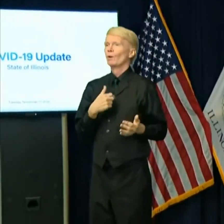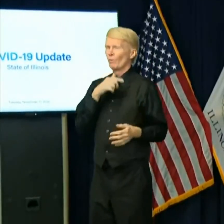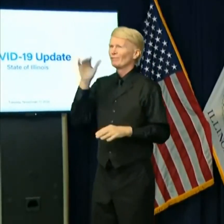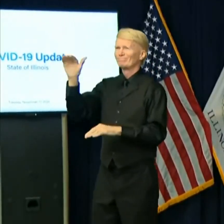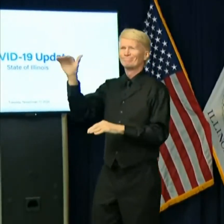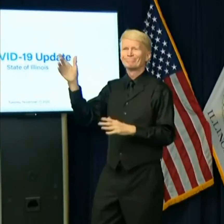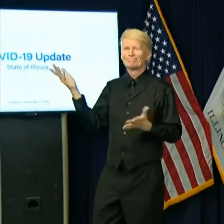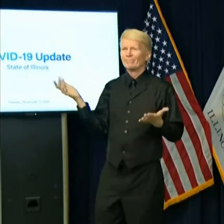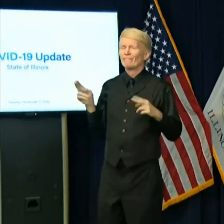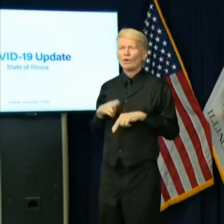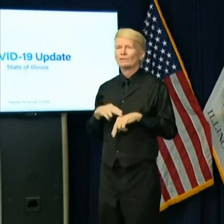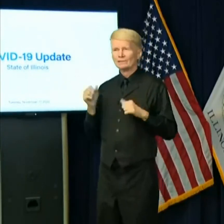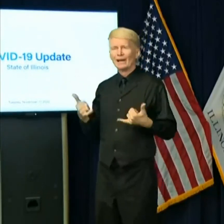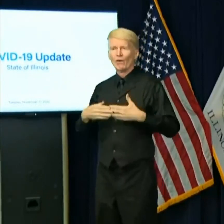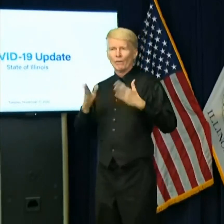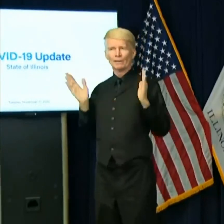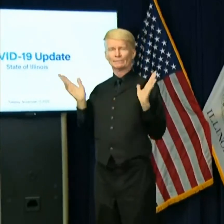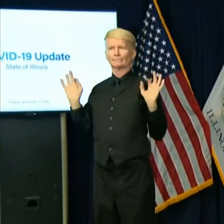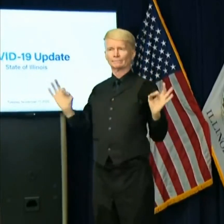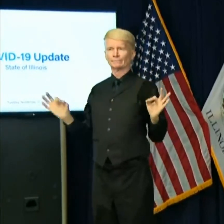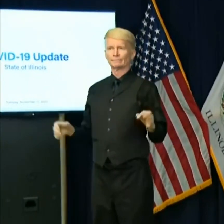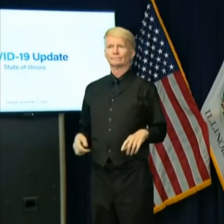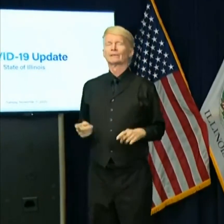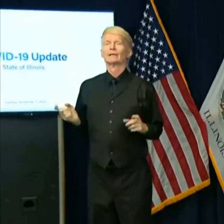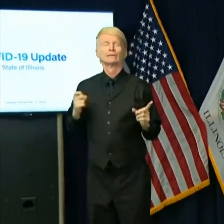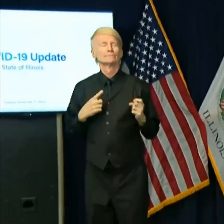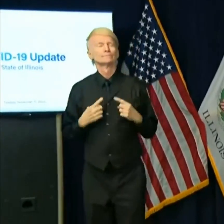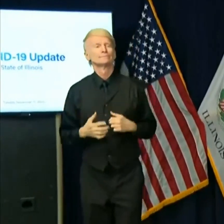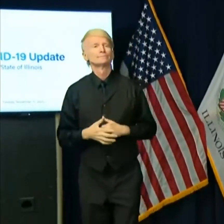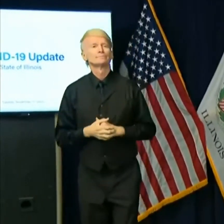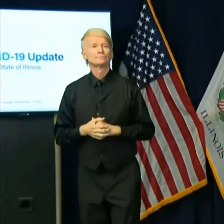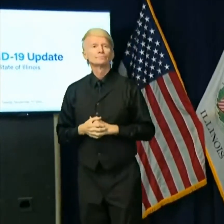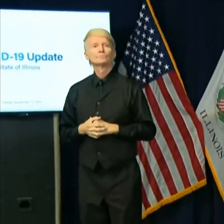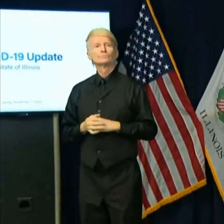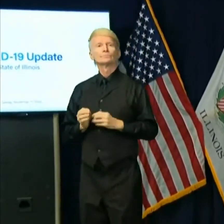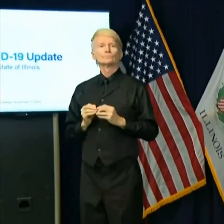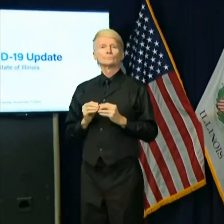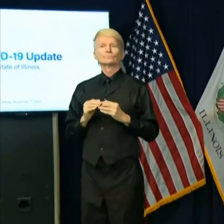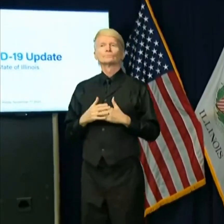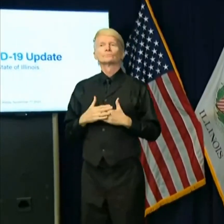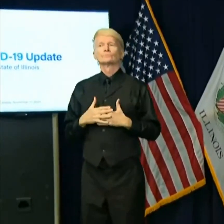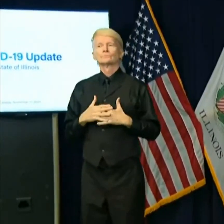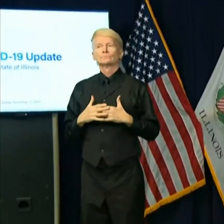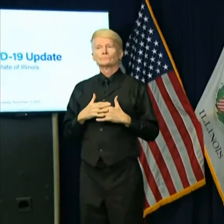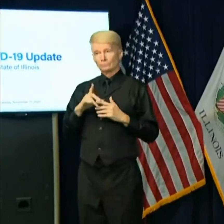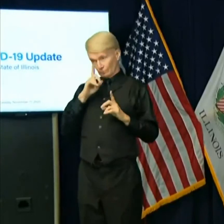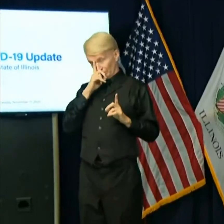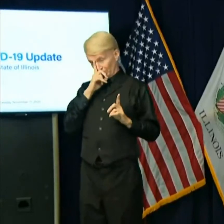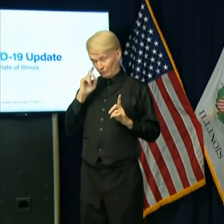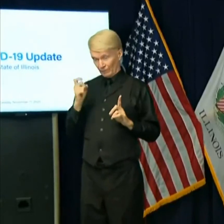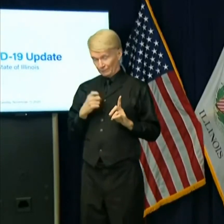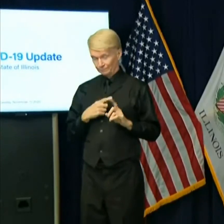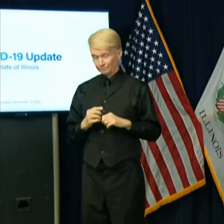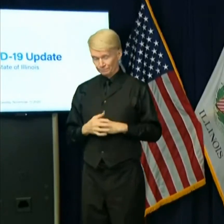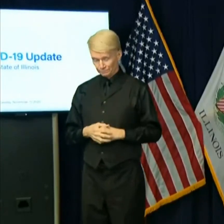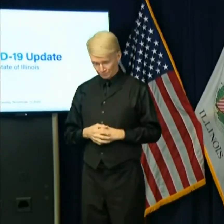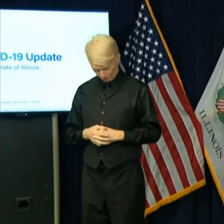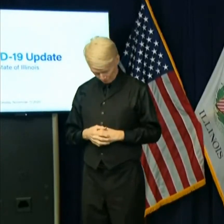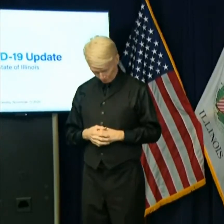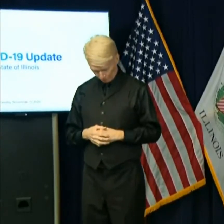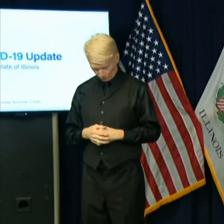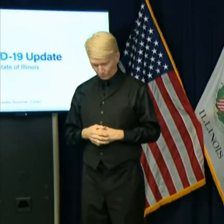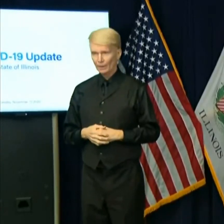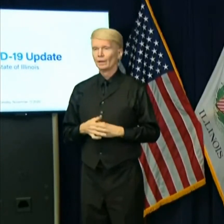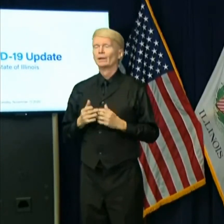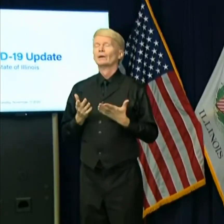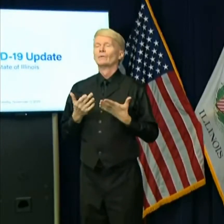can come pull back. But what hospital, I'm sorry. Northwestern Memorial data. Can I just follow up? Maybe just the question, maybe I didn't